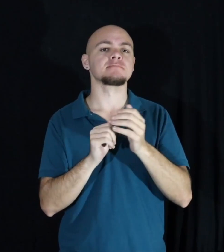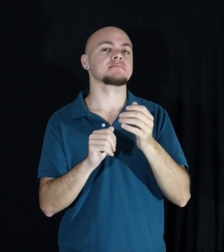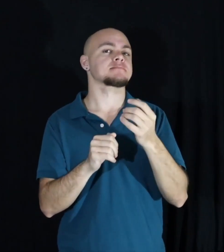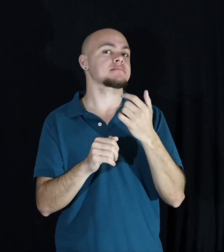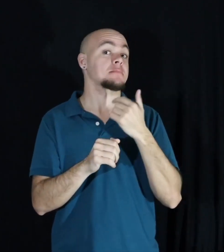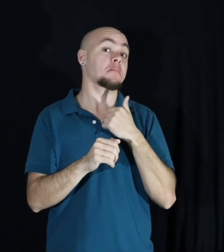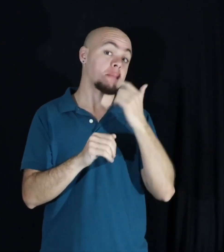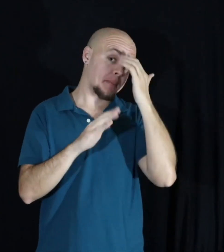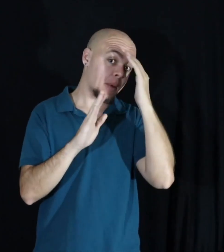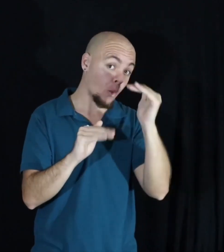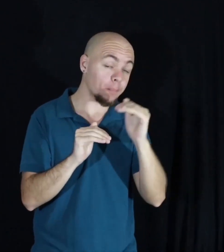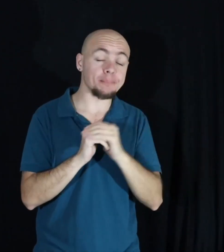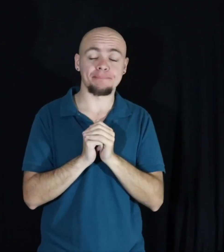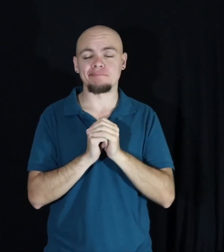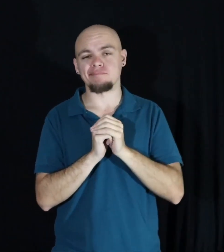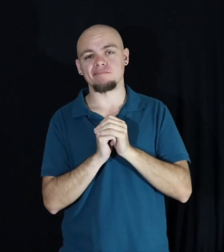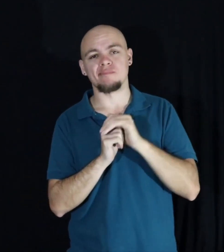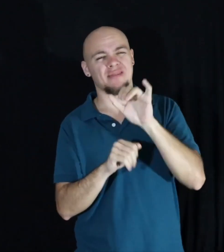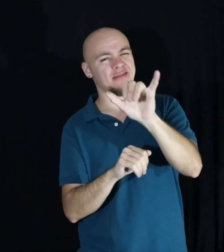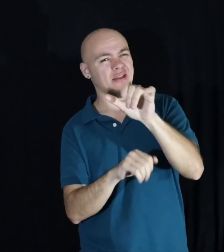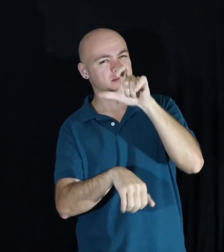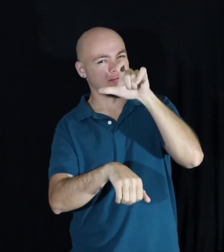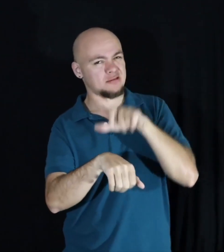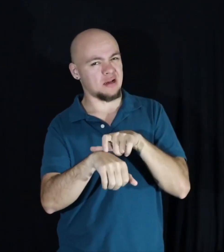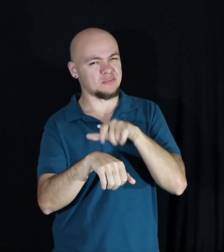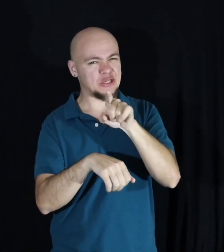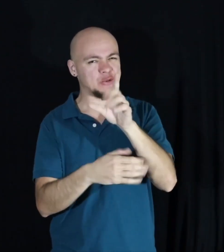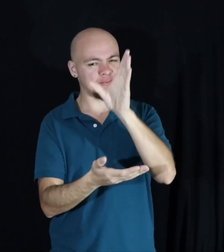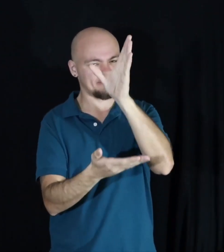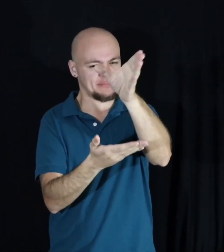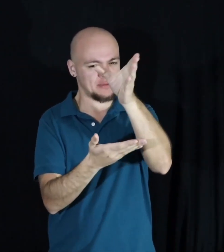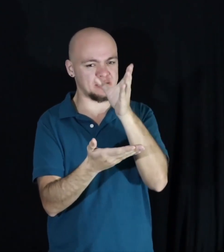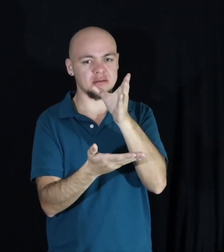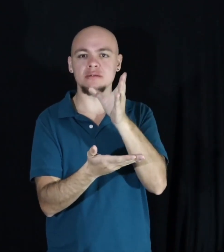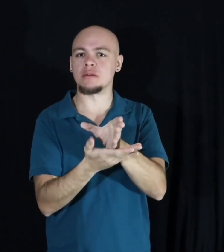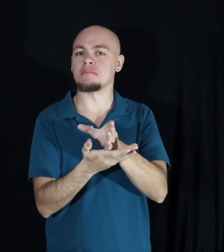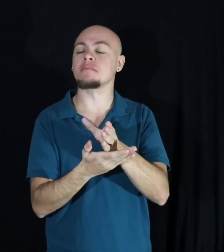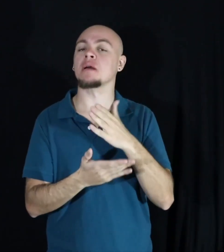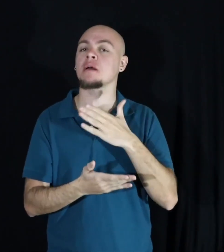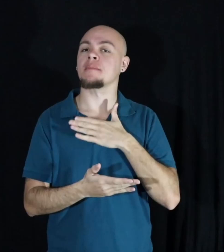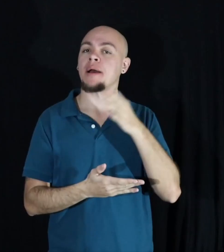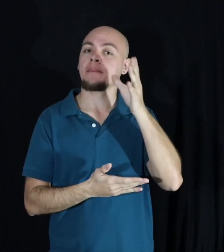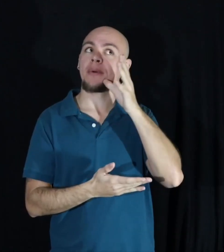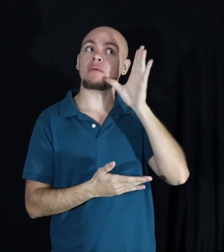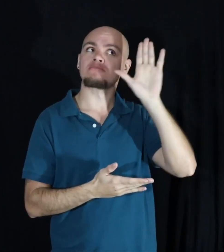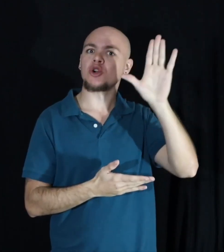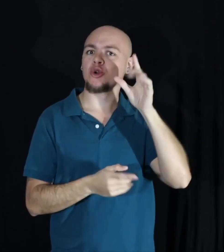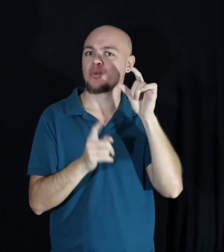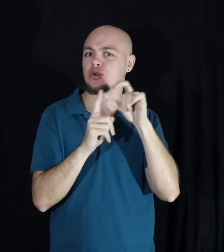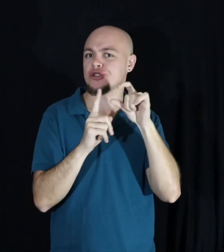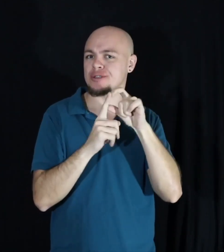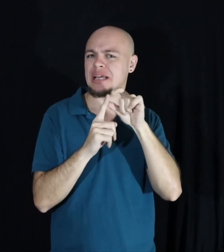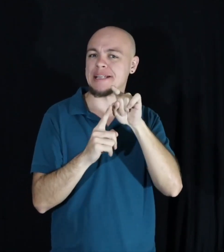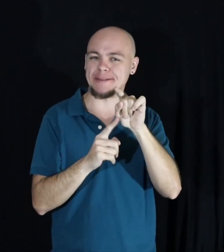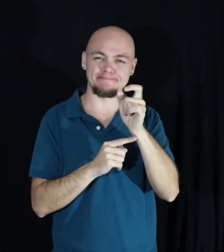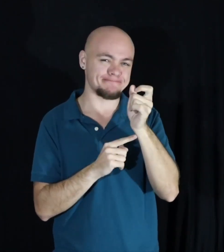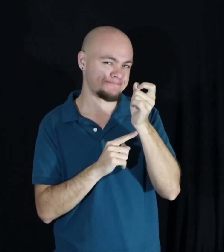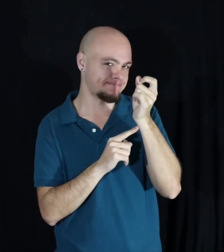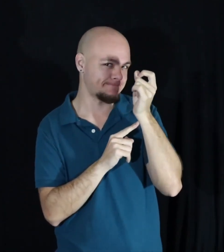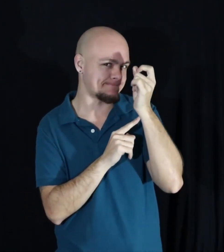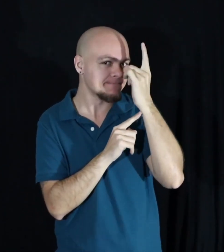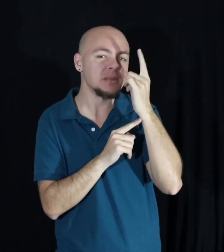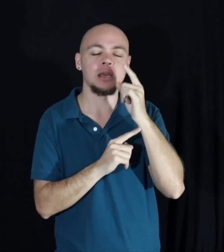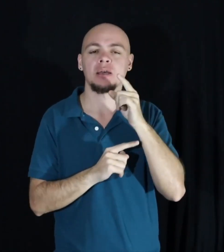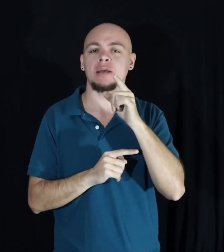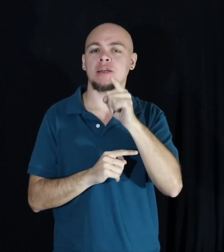hope is that in those moments you can stop and that you can hear my mommy's words and understand